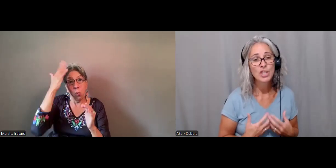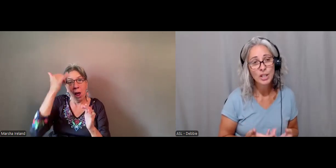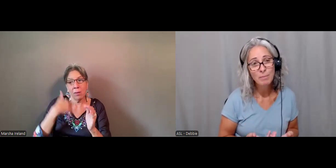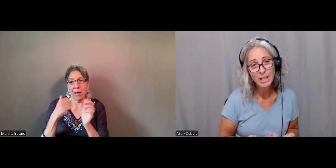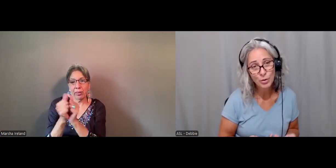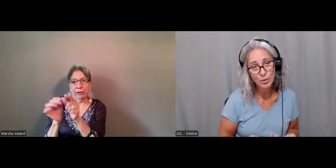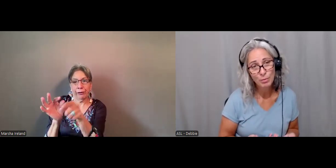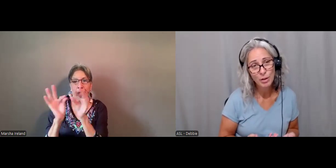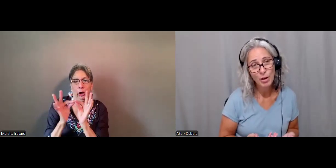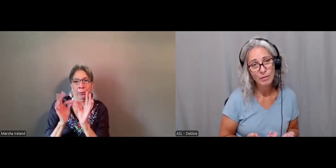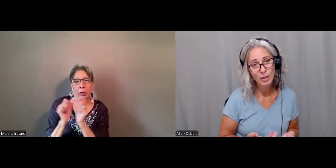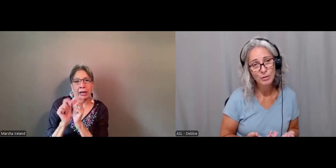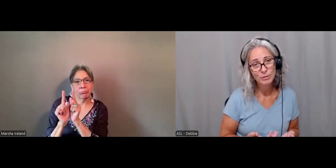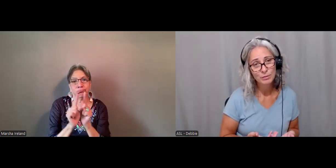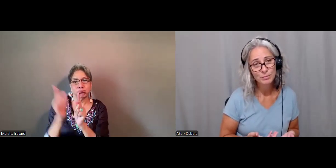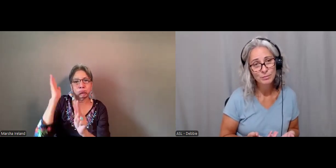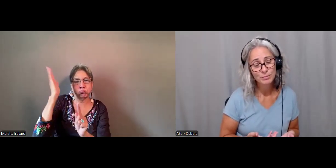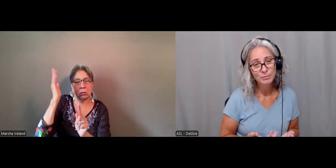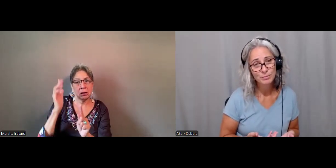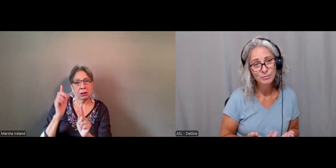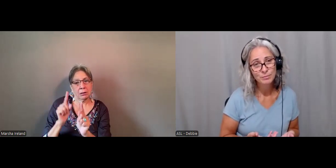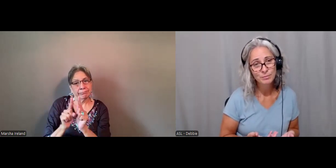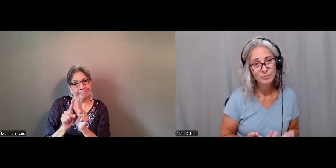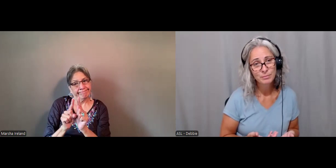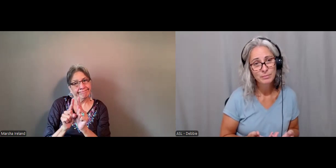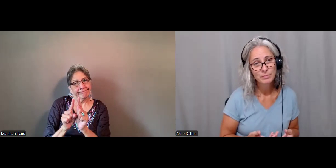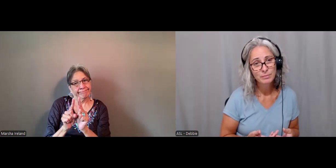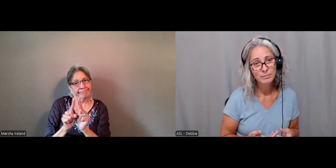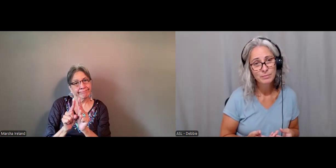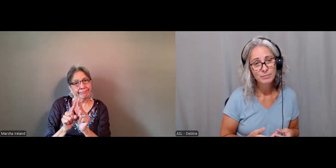And I share my truth with all of you.